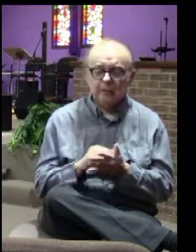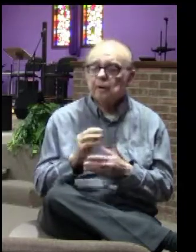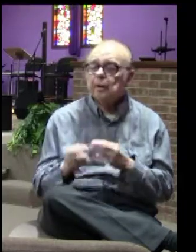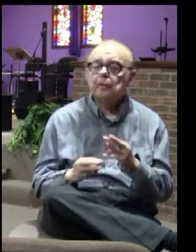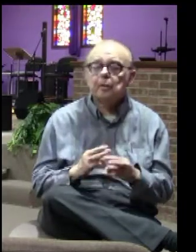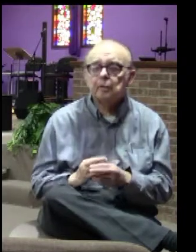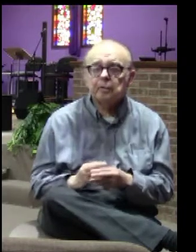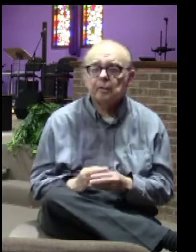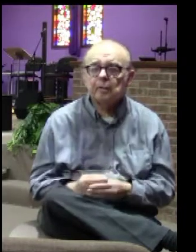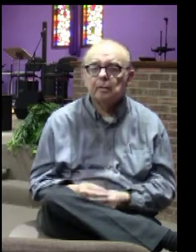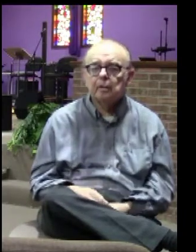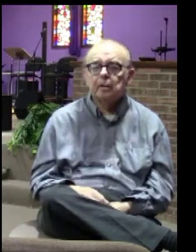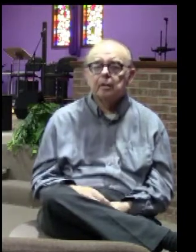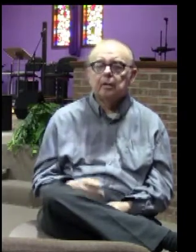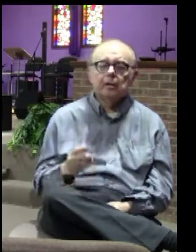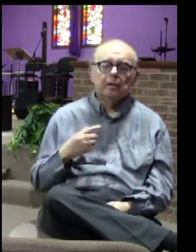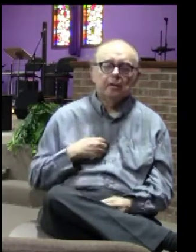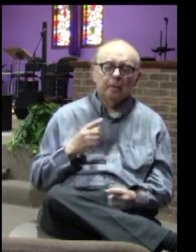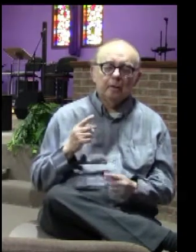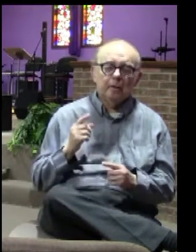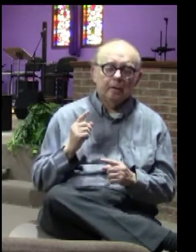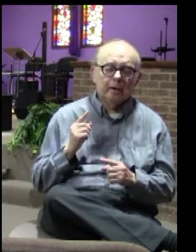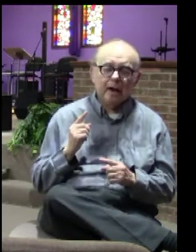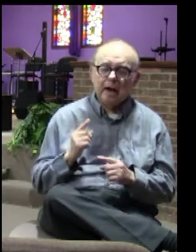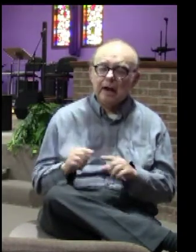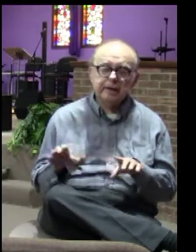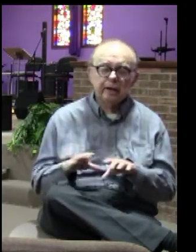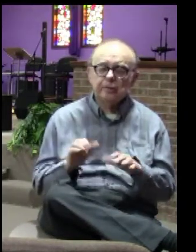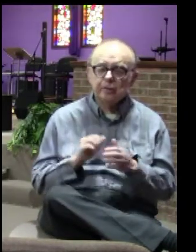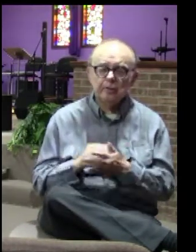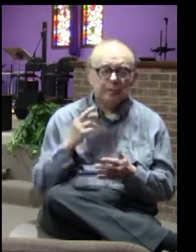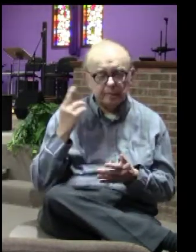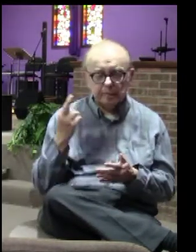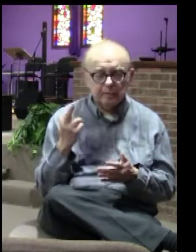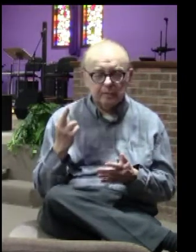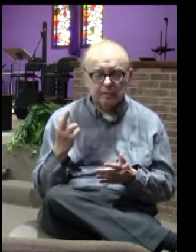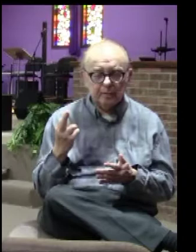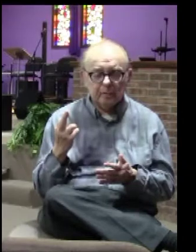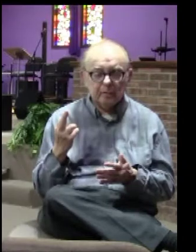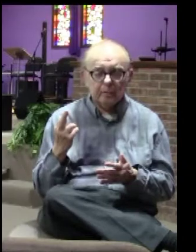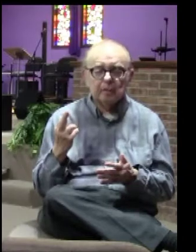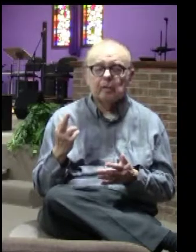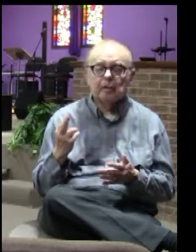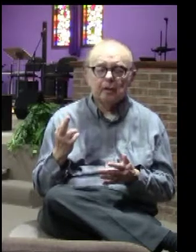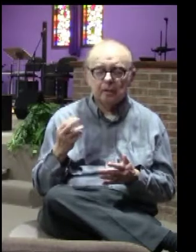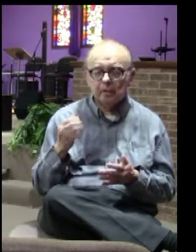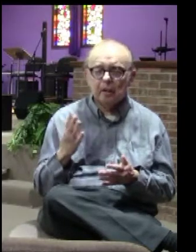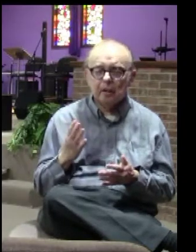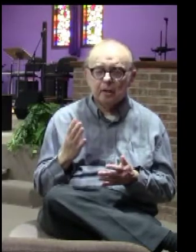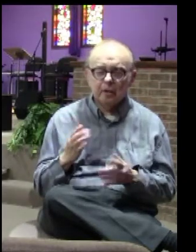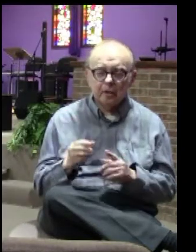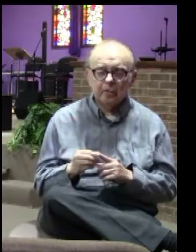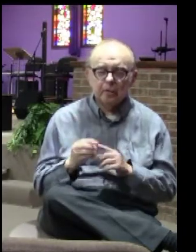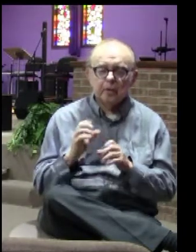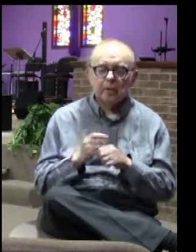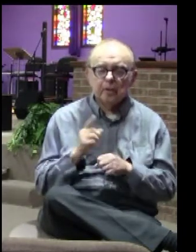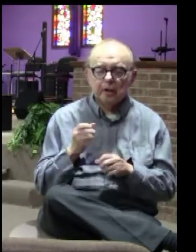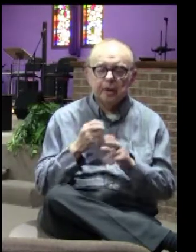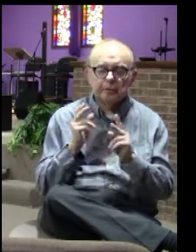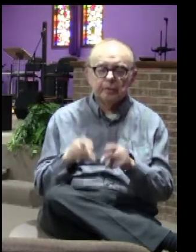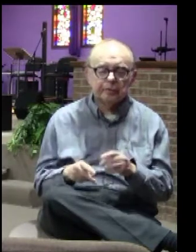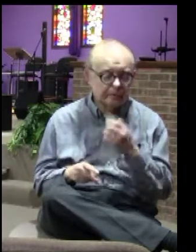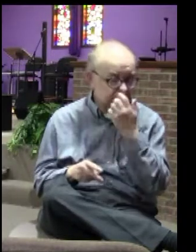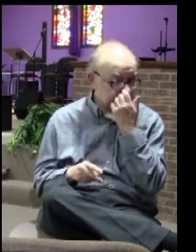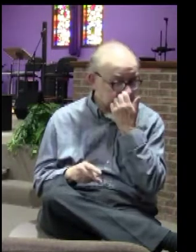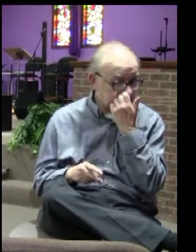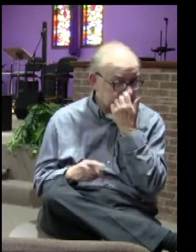world. I can't fulfill your purpose. You can't fulfill mine. God uniquely made each and every one